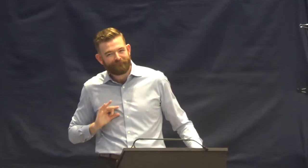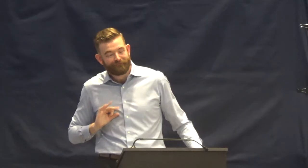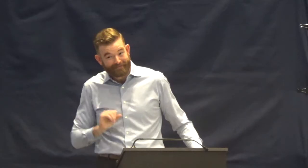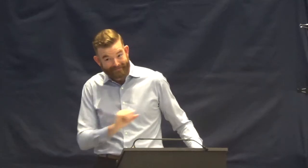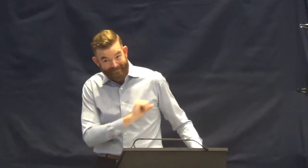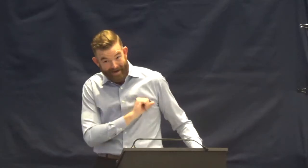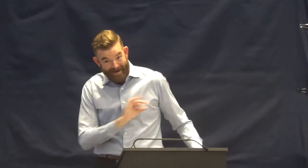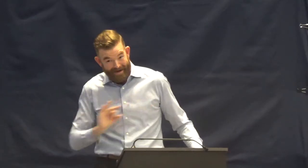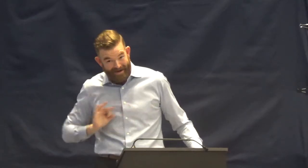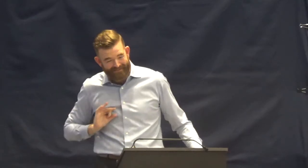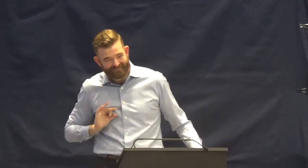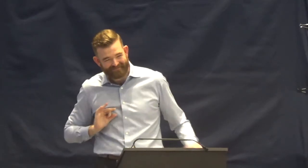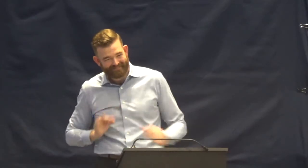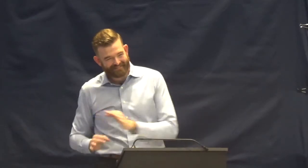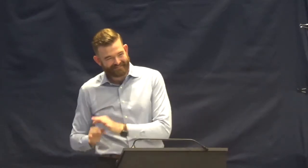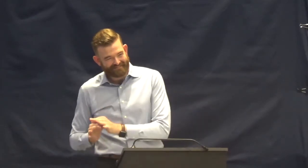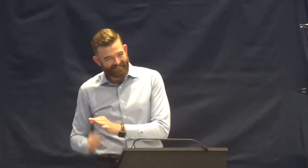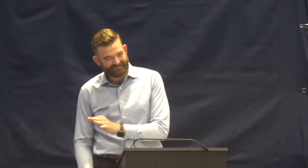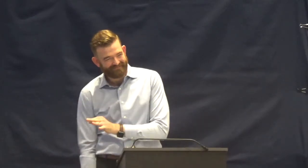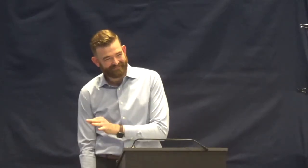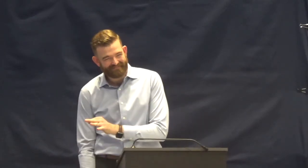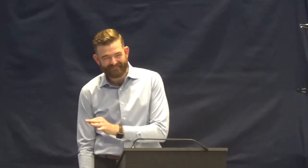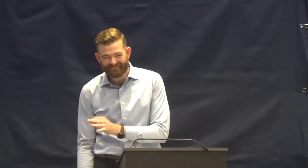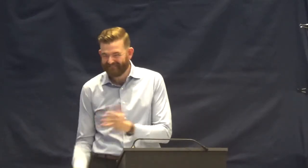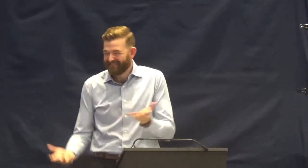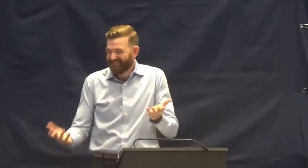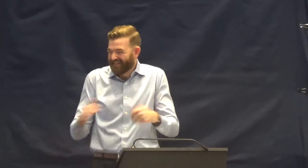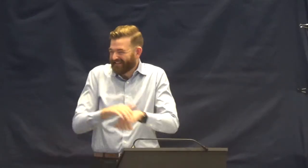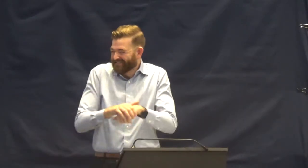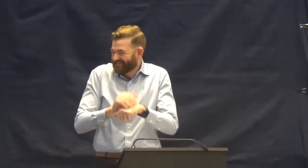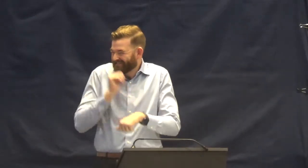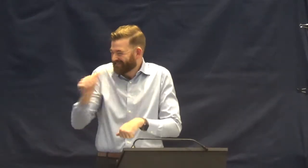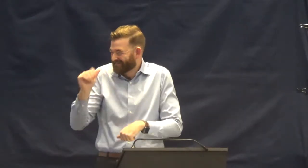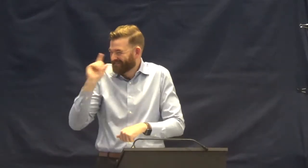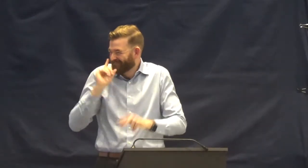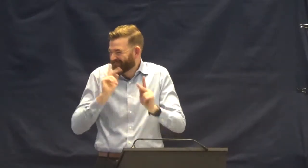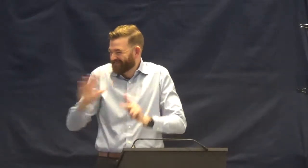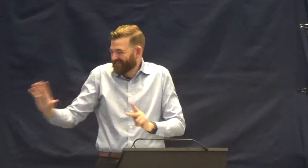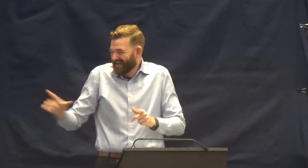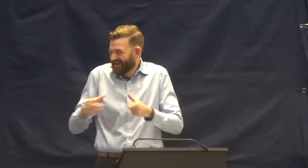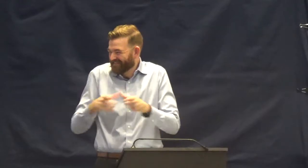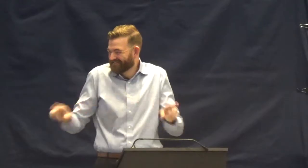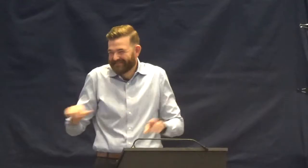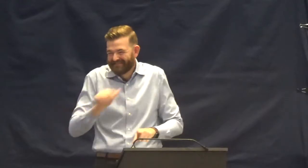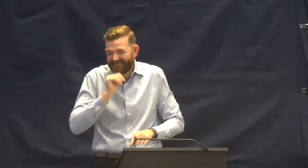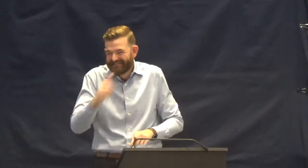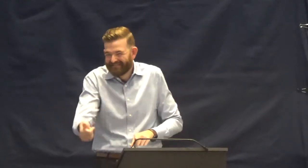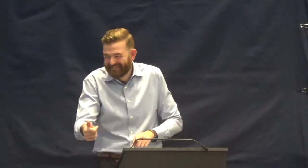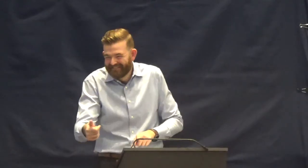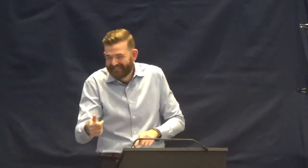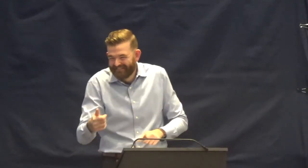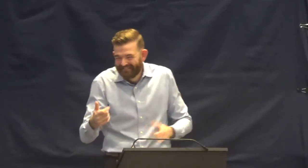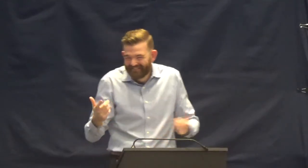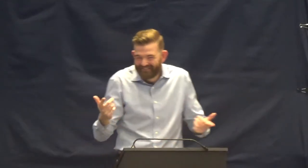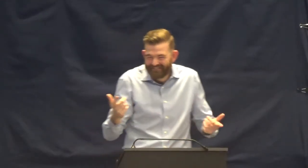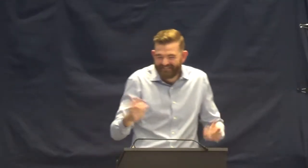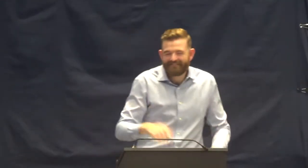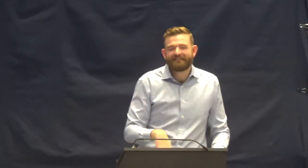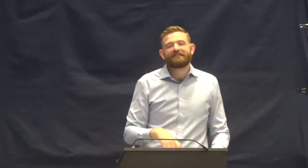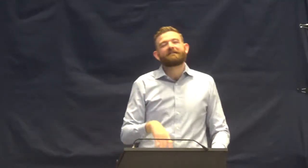English. And sometimes people will sign, Jesus is my staff. And they'll use a sign, English sign for staff that means